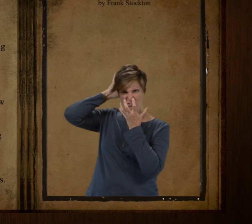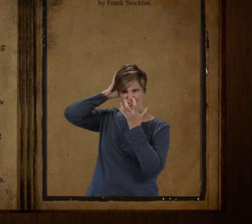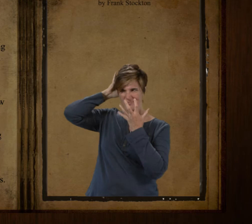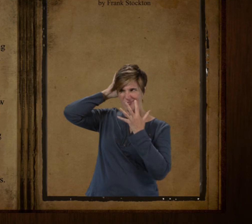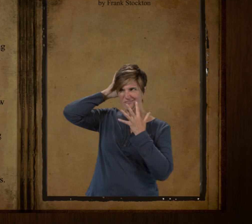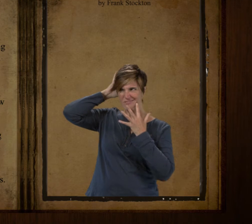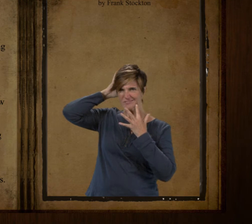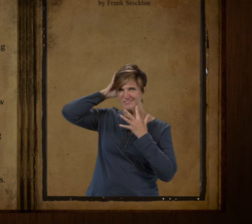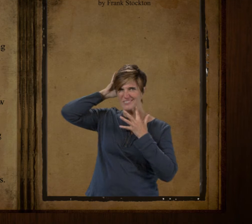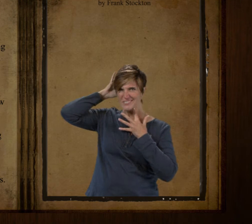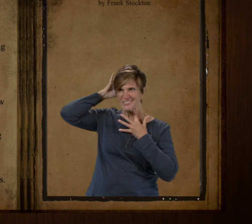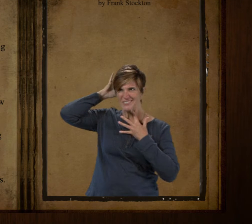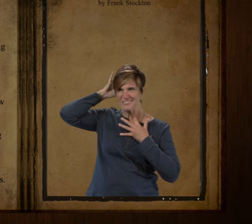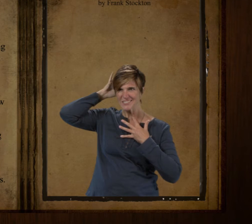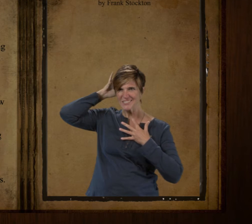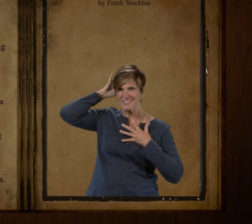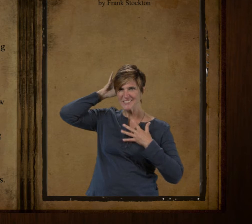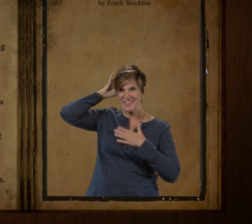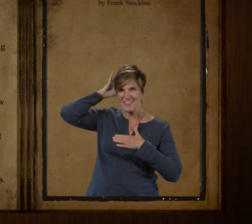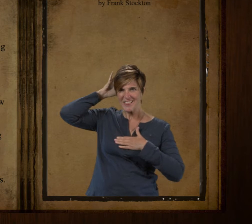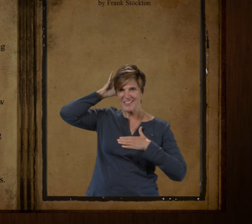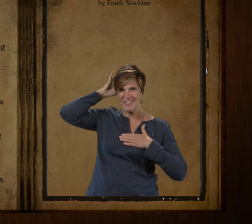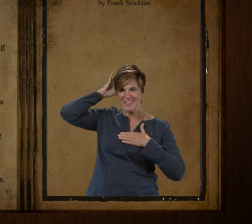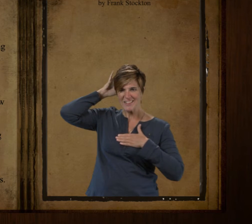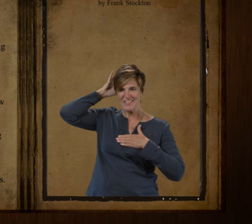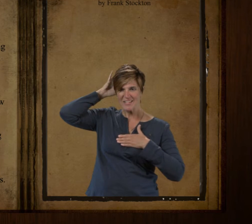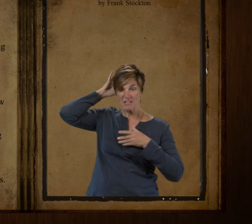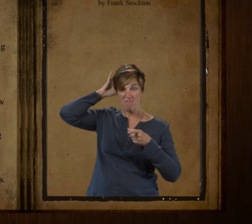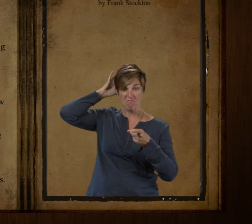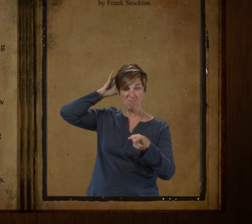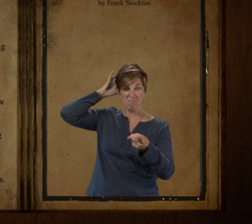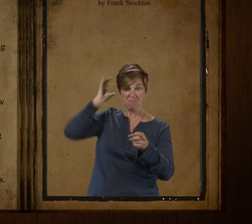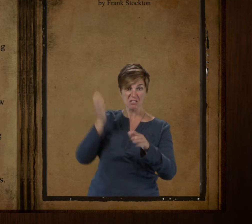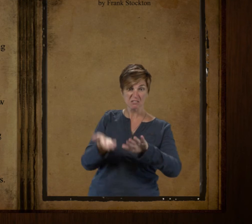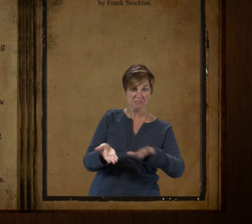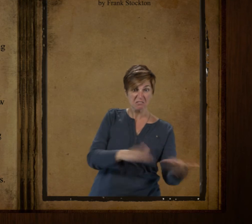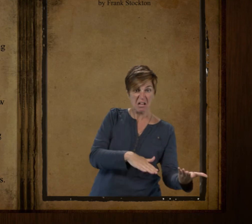in which he took such great delight and satisfaction.